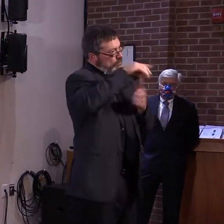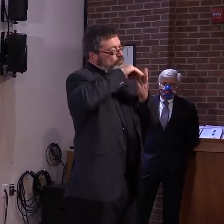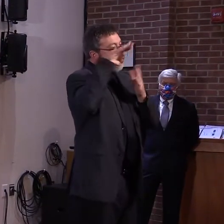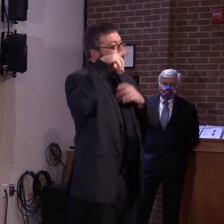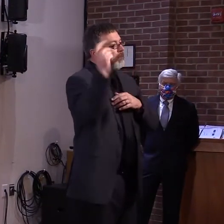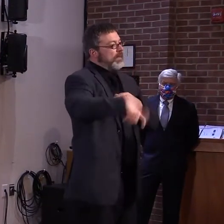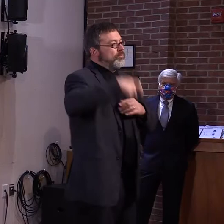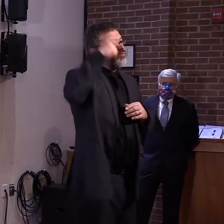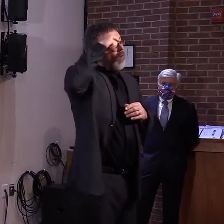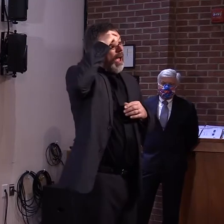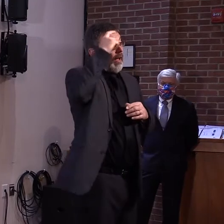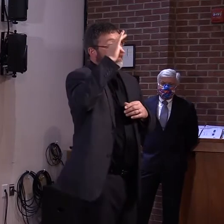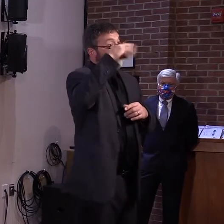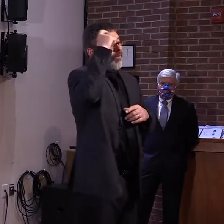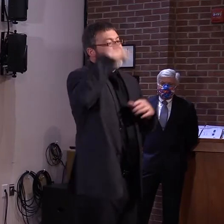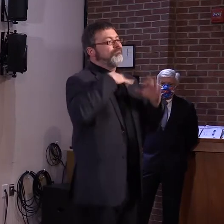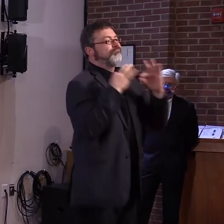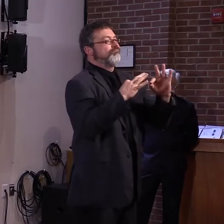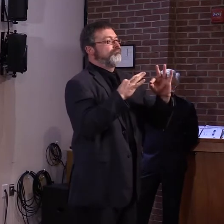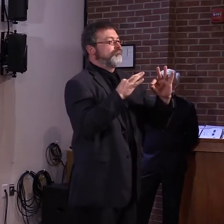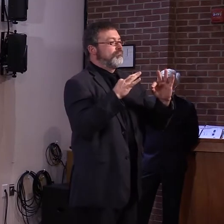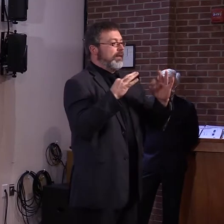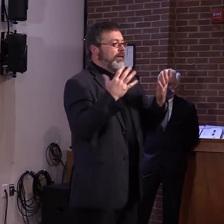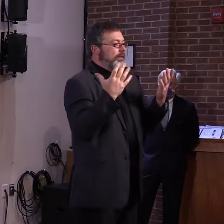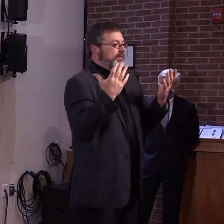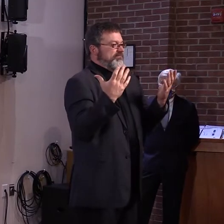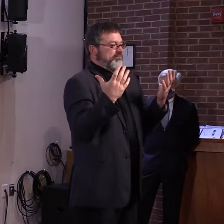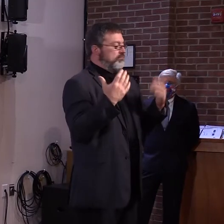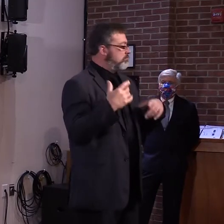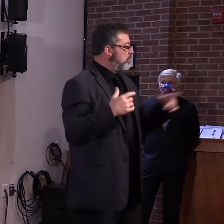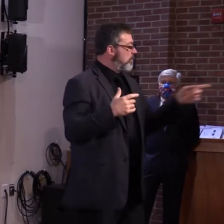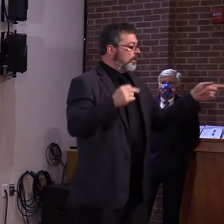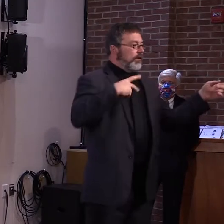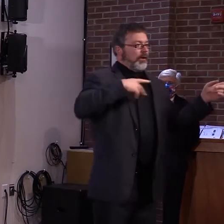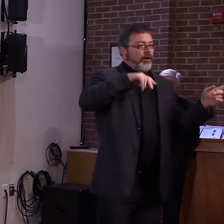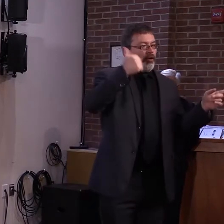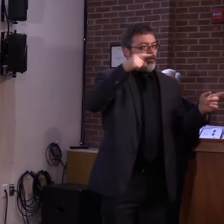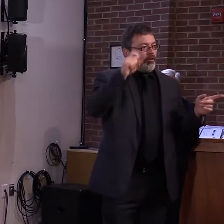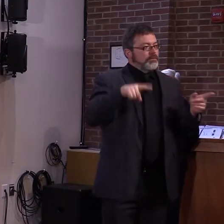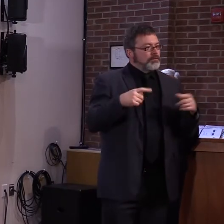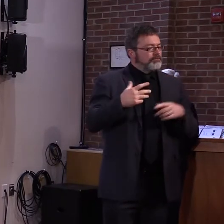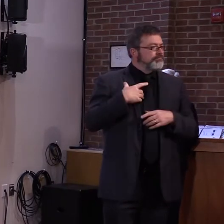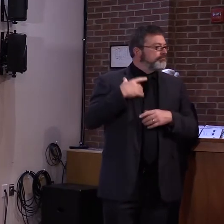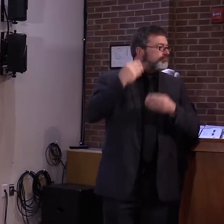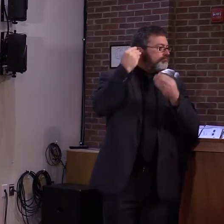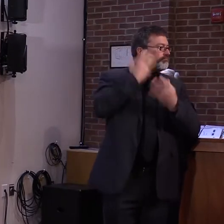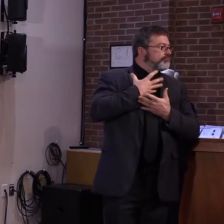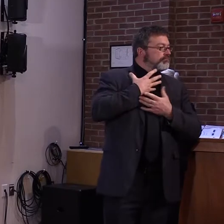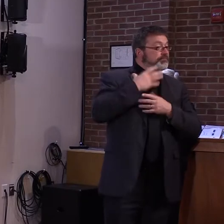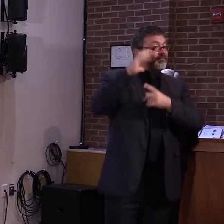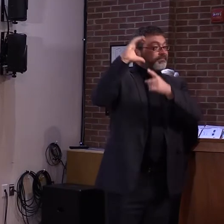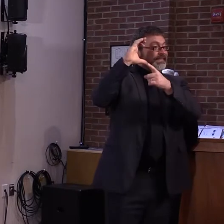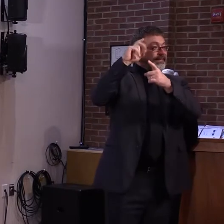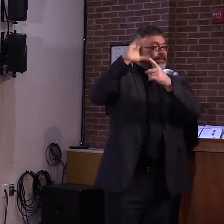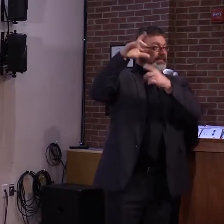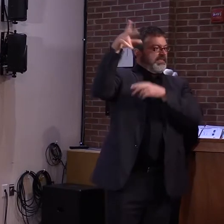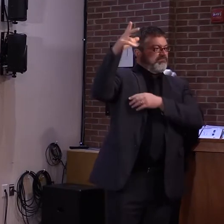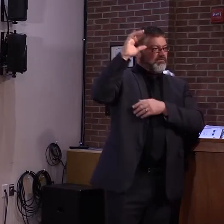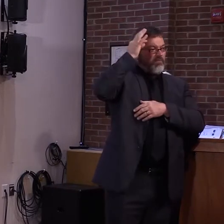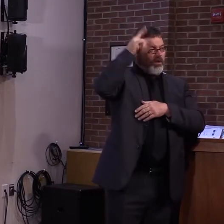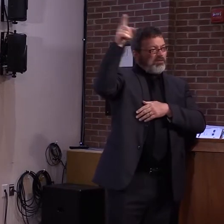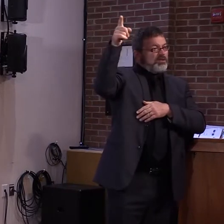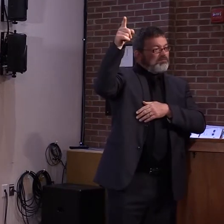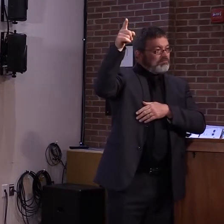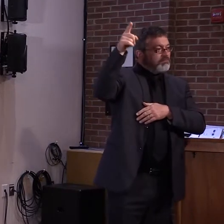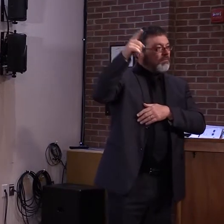And then I have one last one for you. The CDC told states to be ready for a vaccine by November 1st. Vermont, I know, has already been preparing, you know, for the